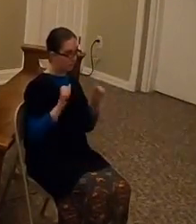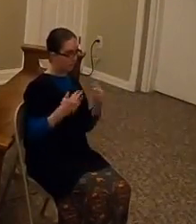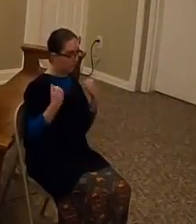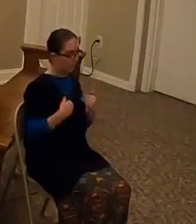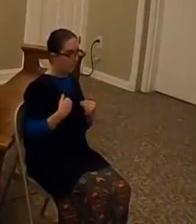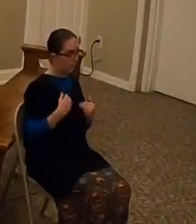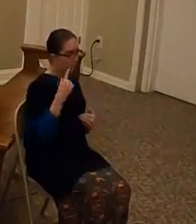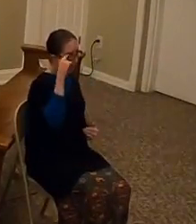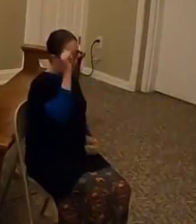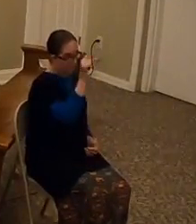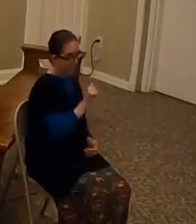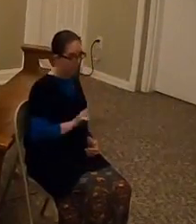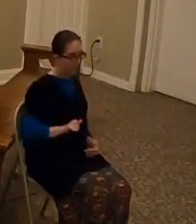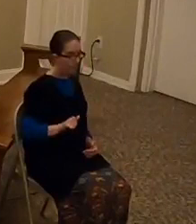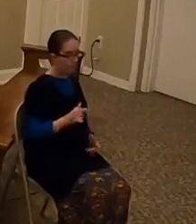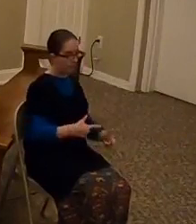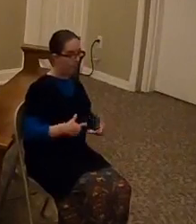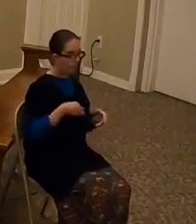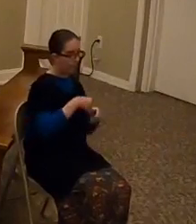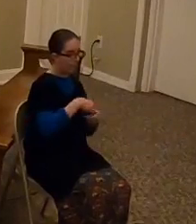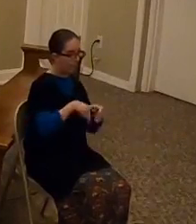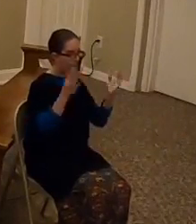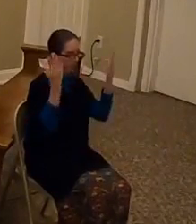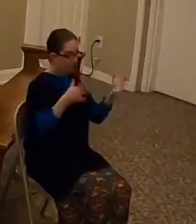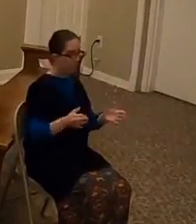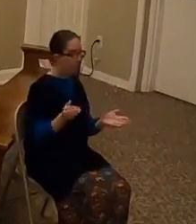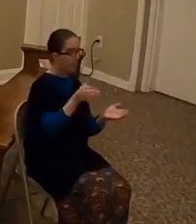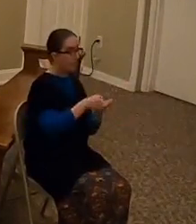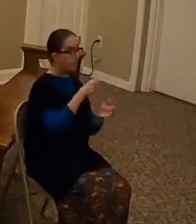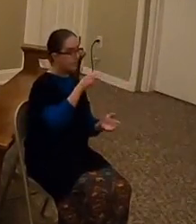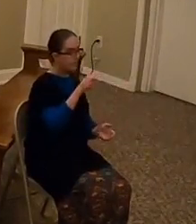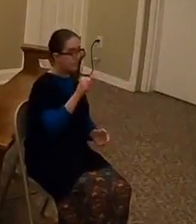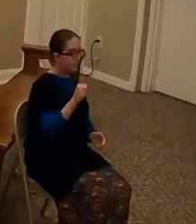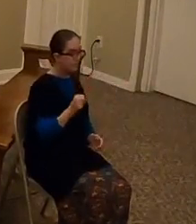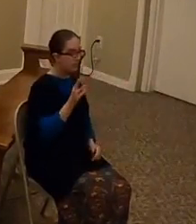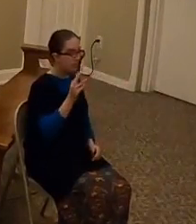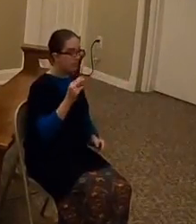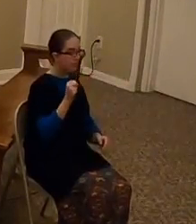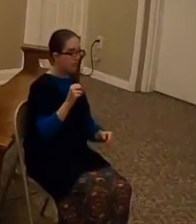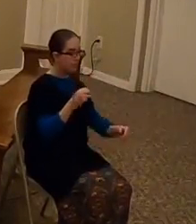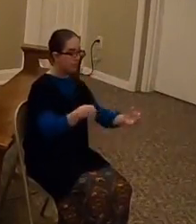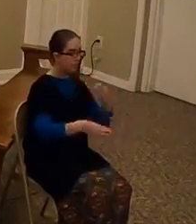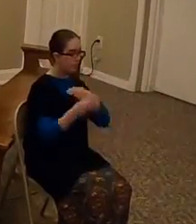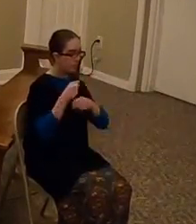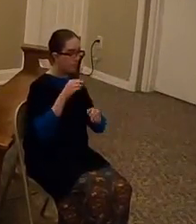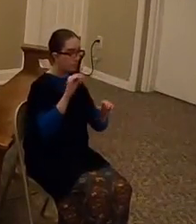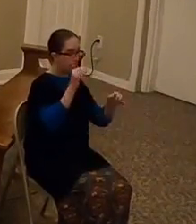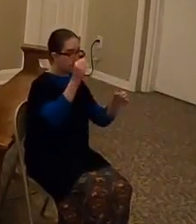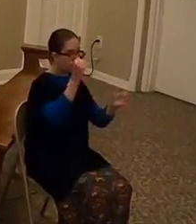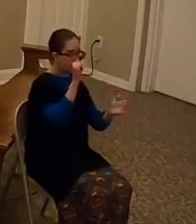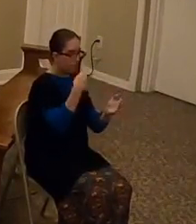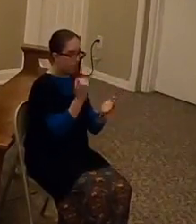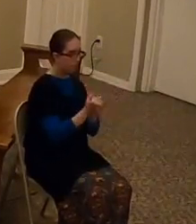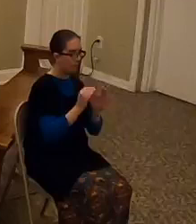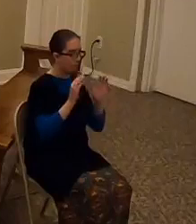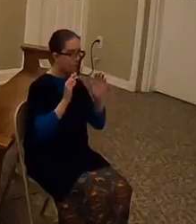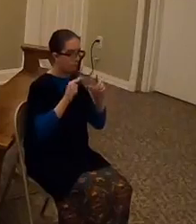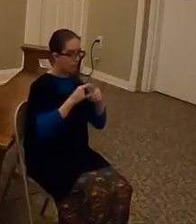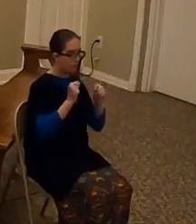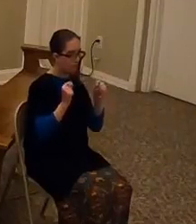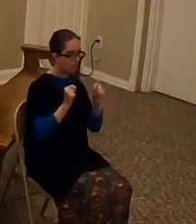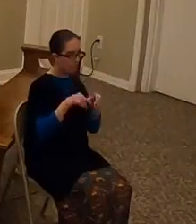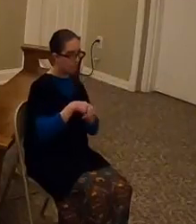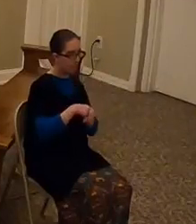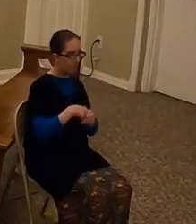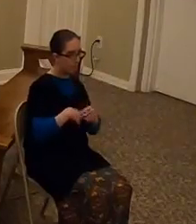have everlasting life in the end. Now let's go back to Genesis 6 and 9. These are the generation of Noah. Noah was a just man and perfect in his